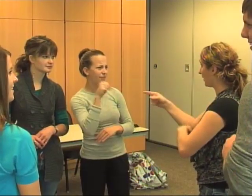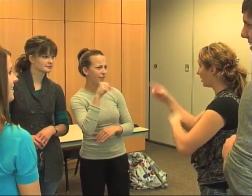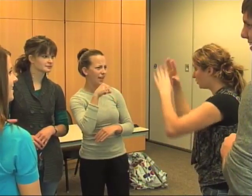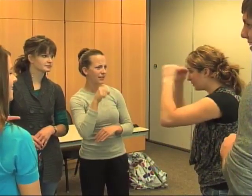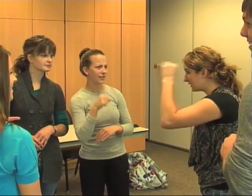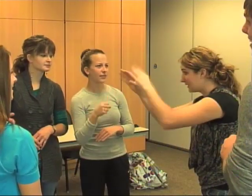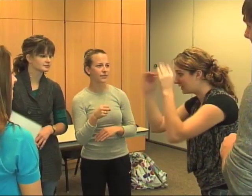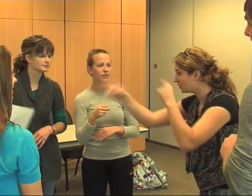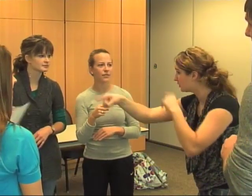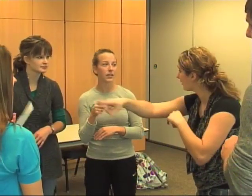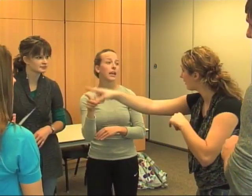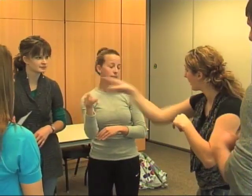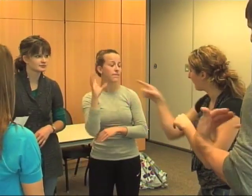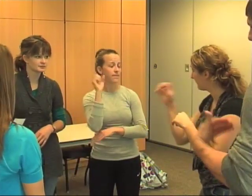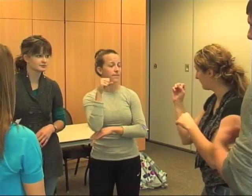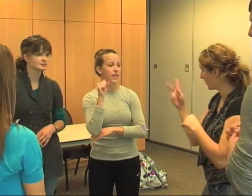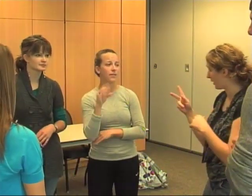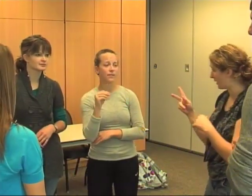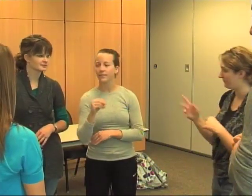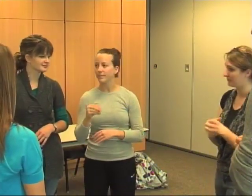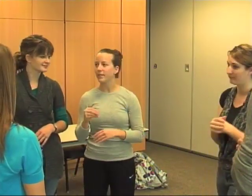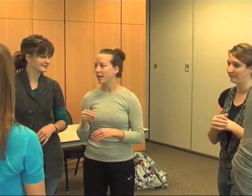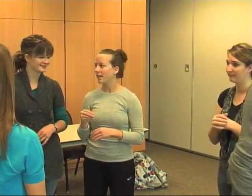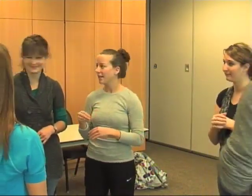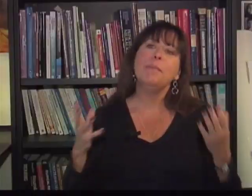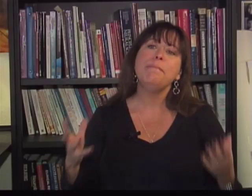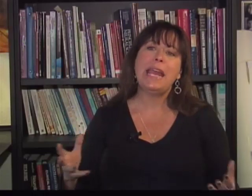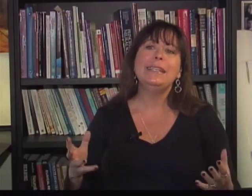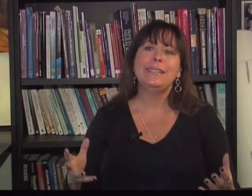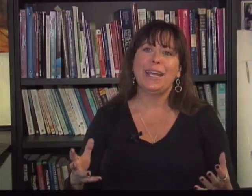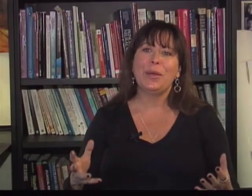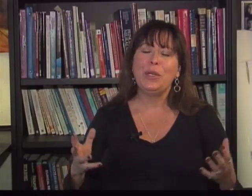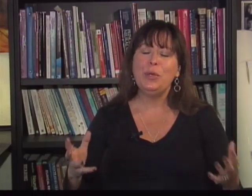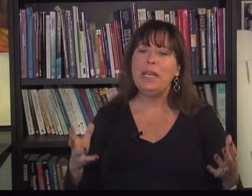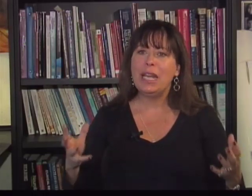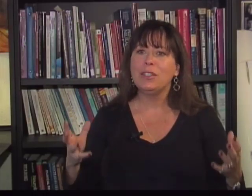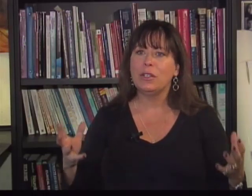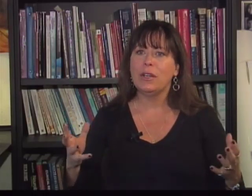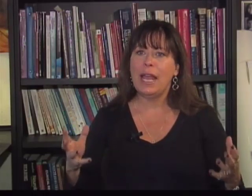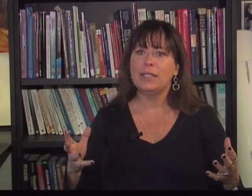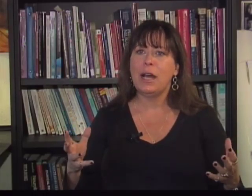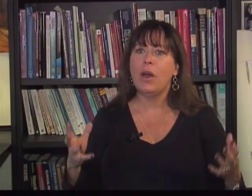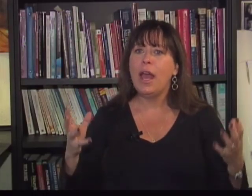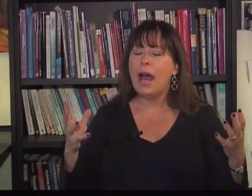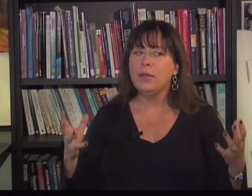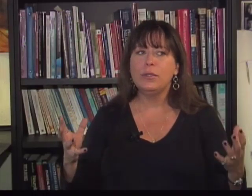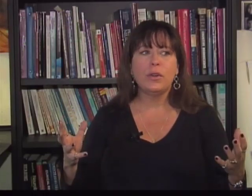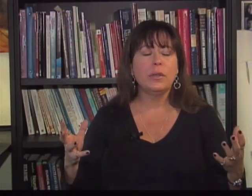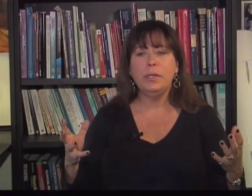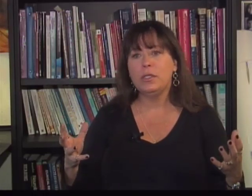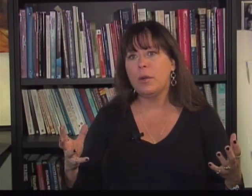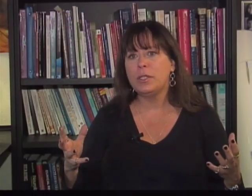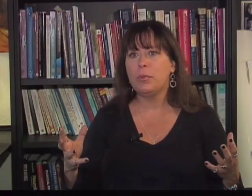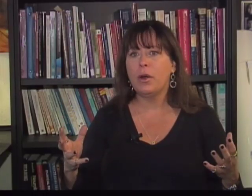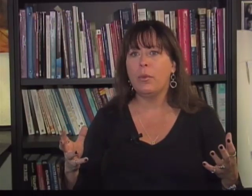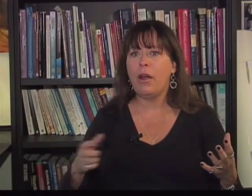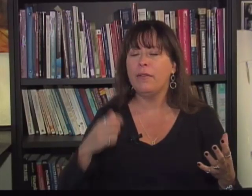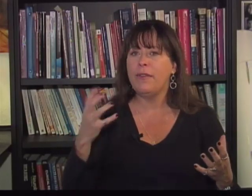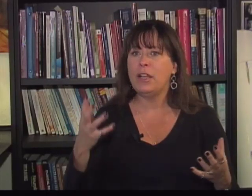to a visually rich world. It is amazing when you begin to learn ASL how you start to be so much more aware of